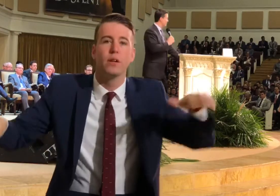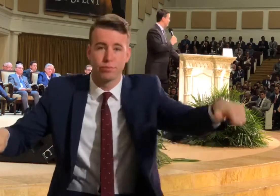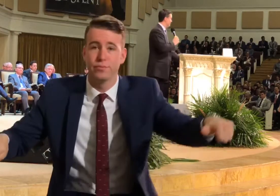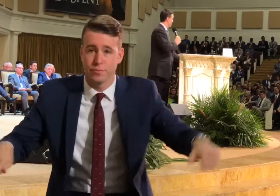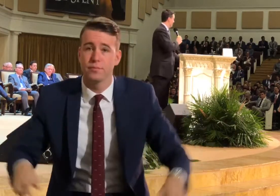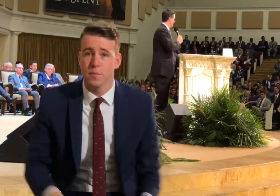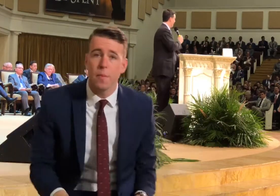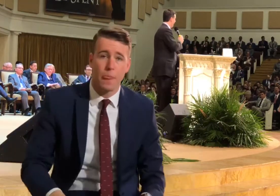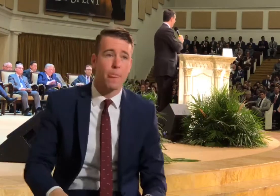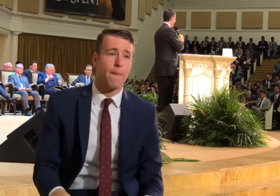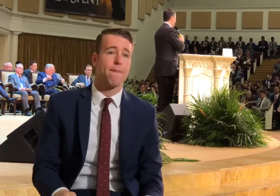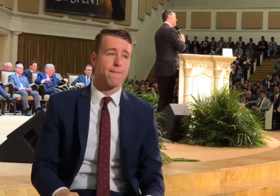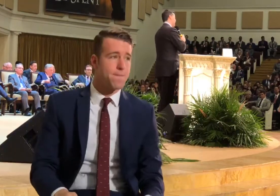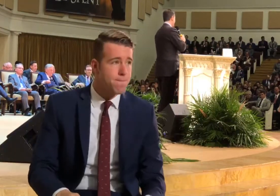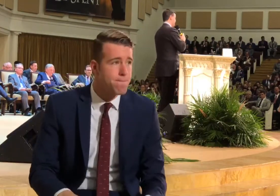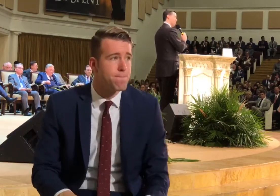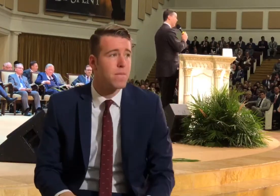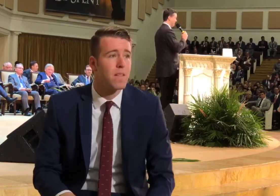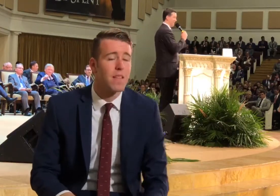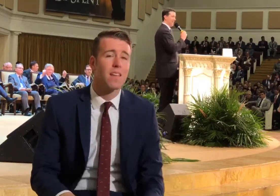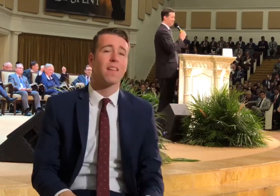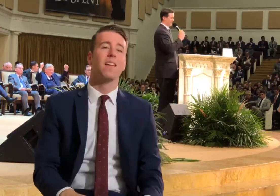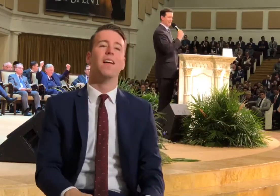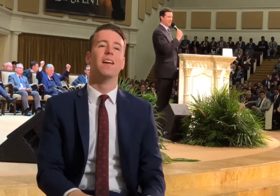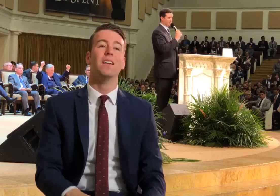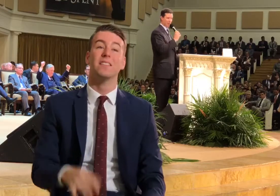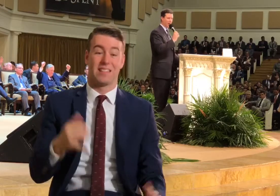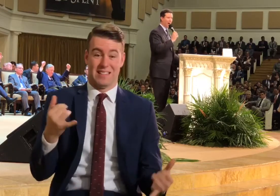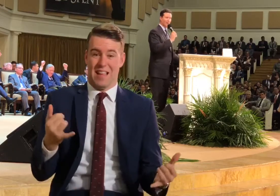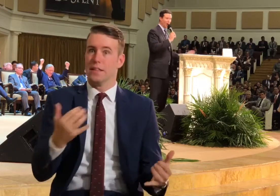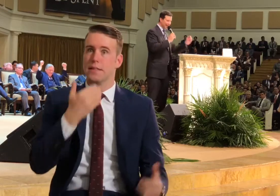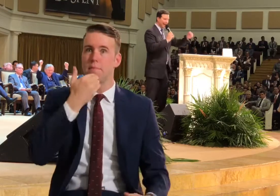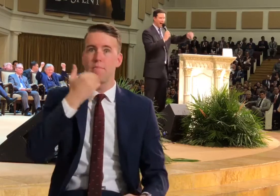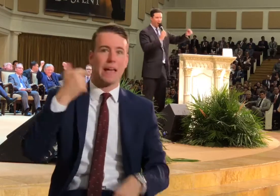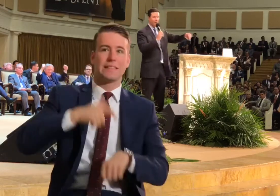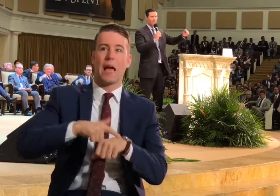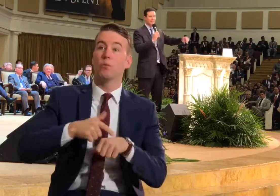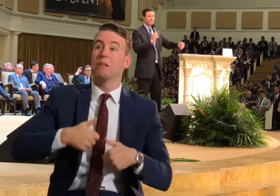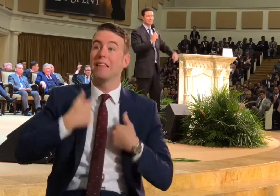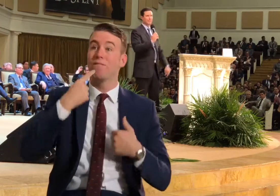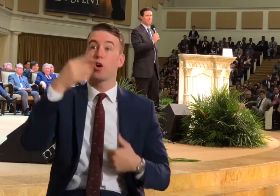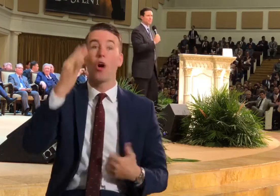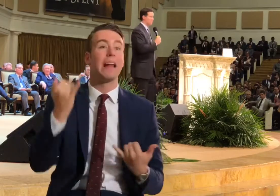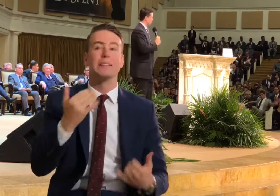Amen. Amen. This is the best time to live for God right now.